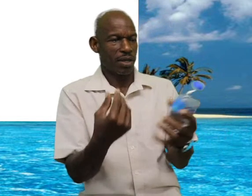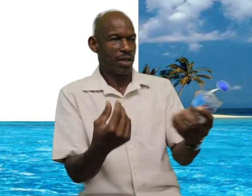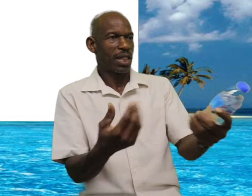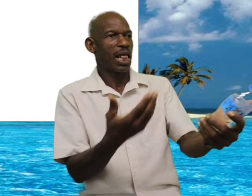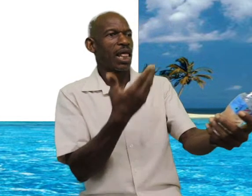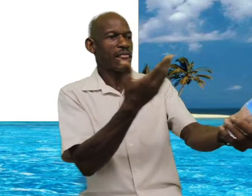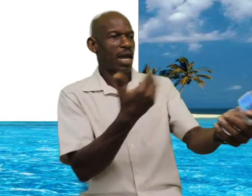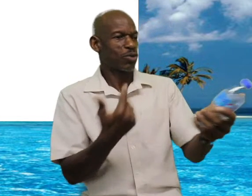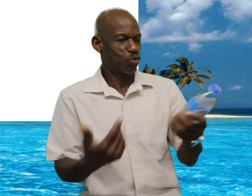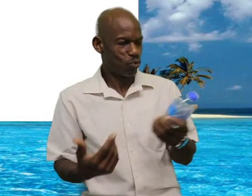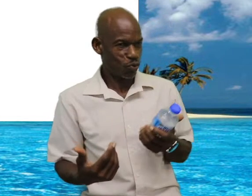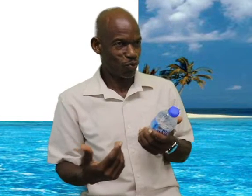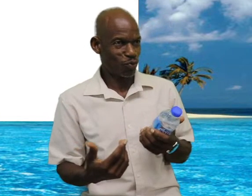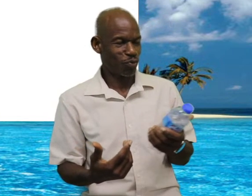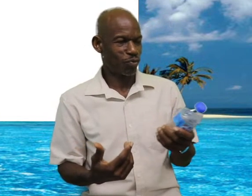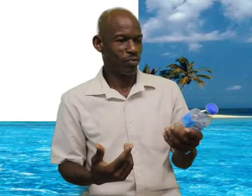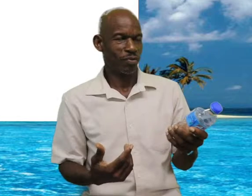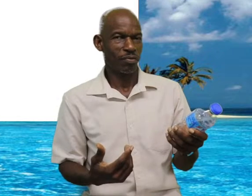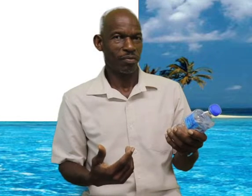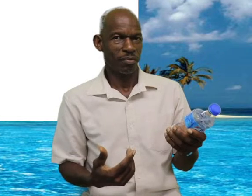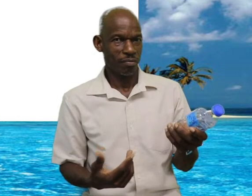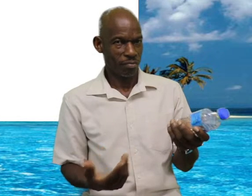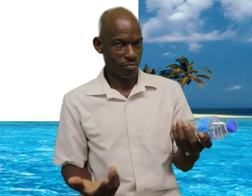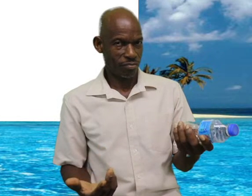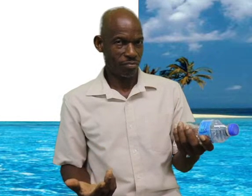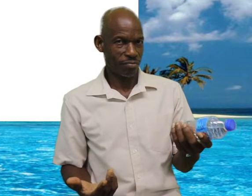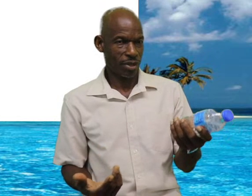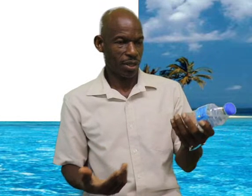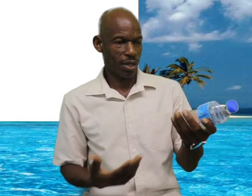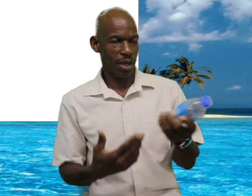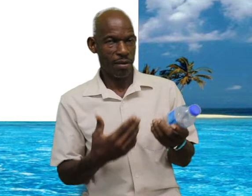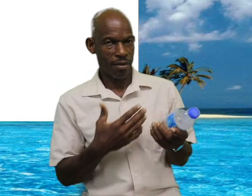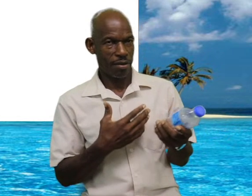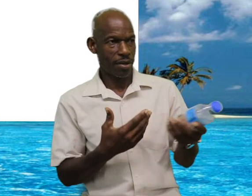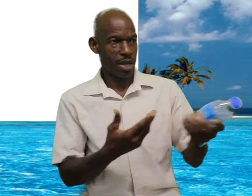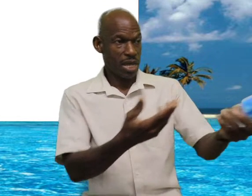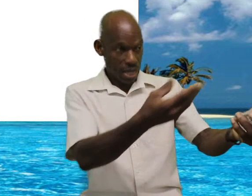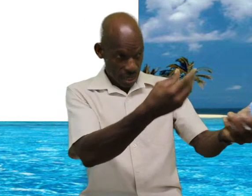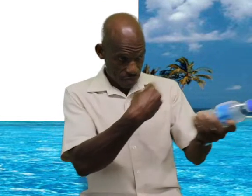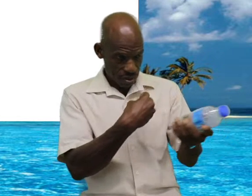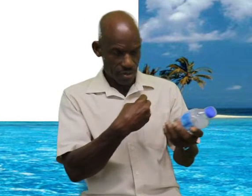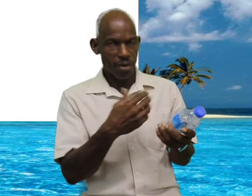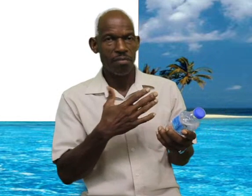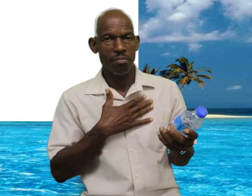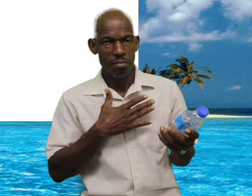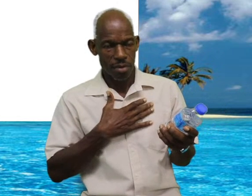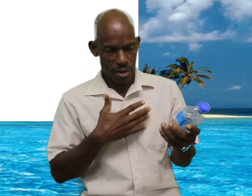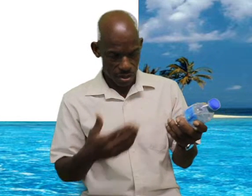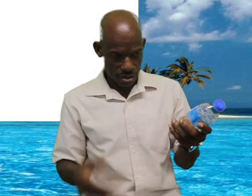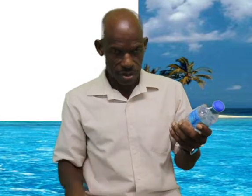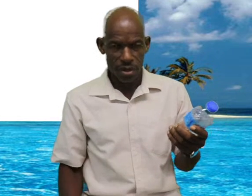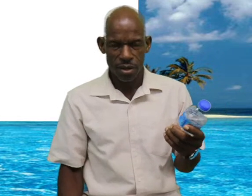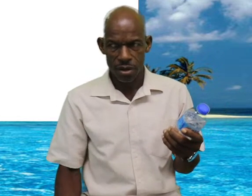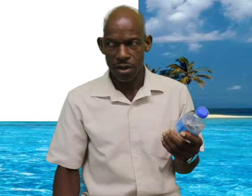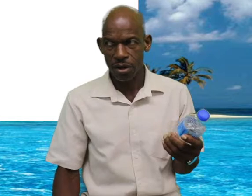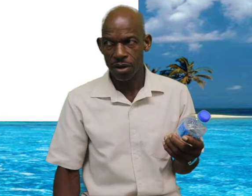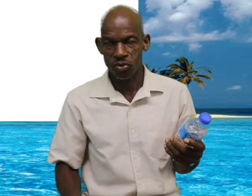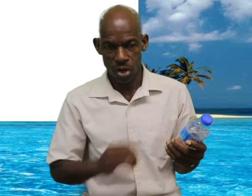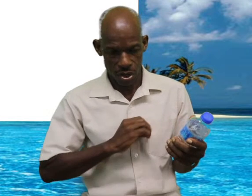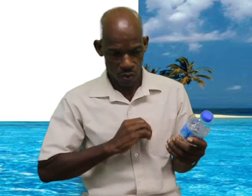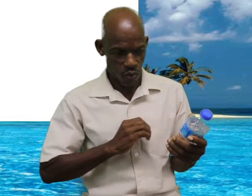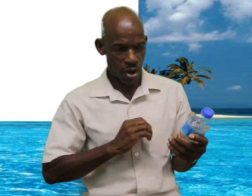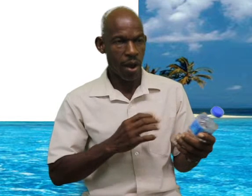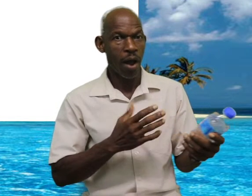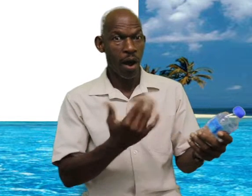if someone give me something, I'm owning it. Okay, all right, they give me. Or I could